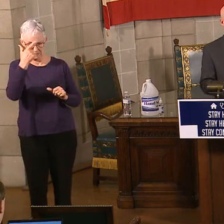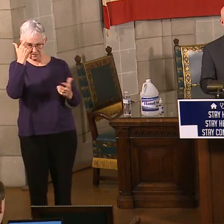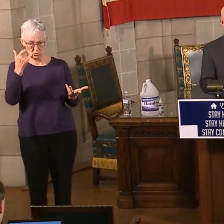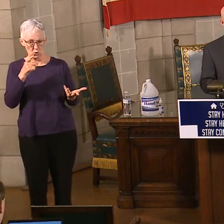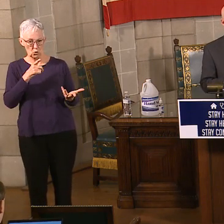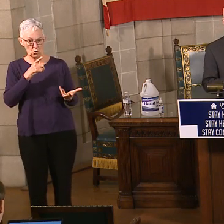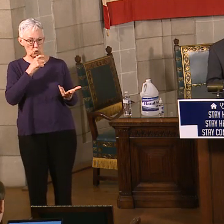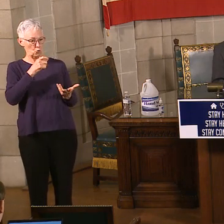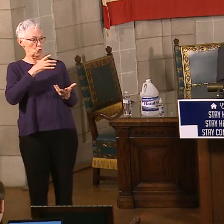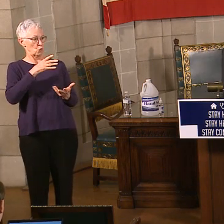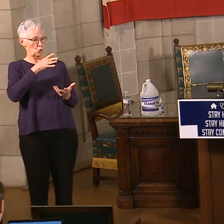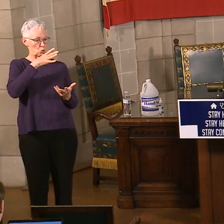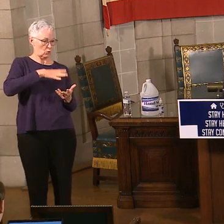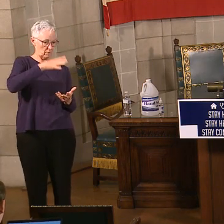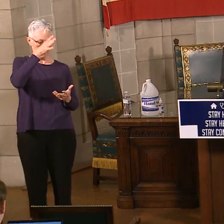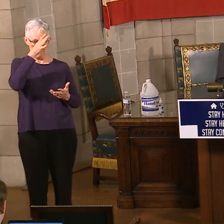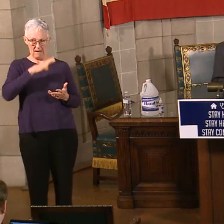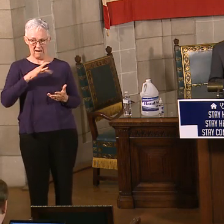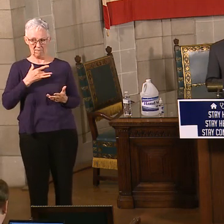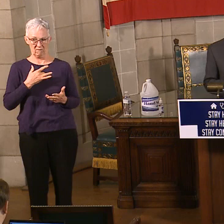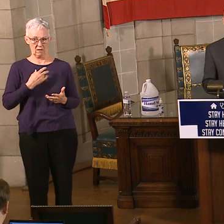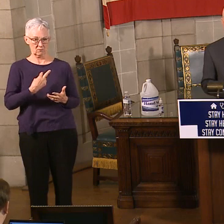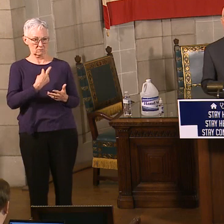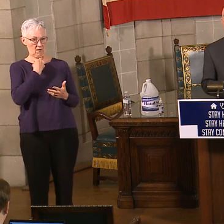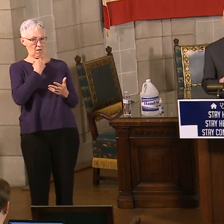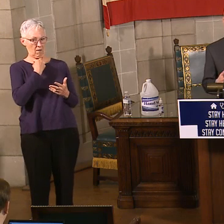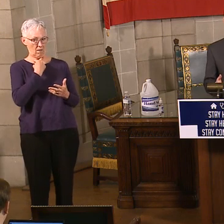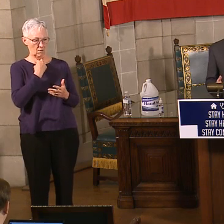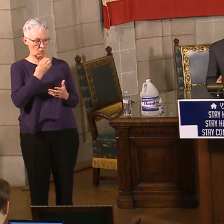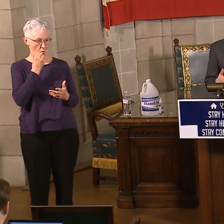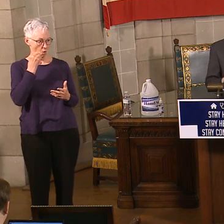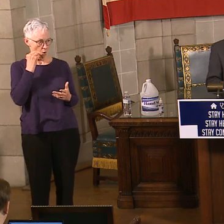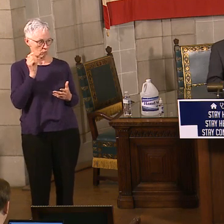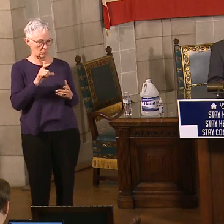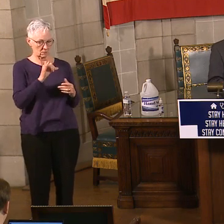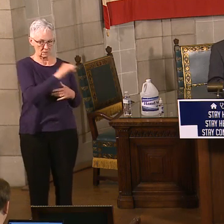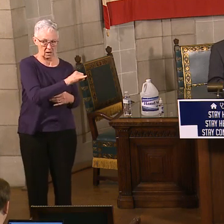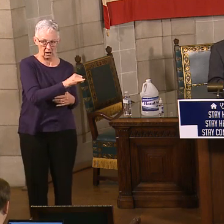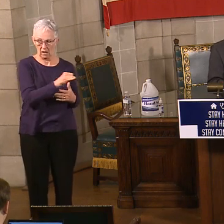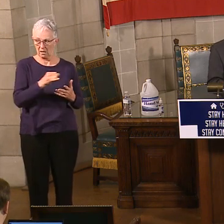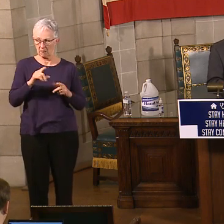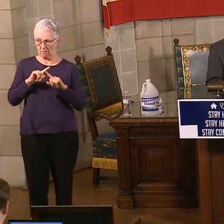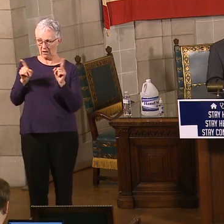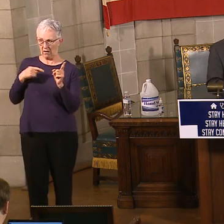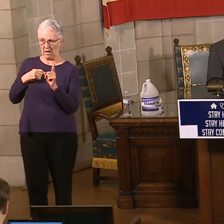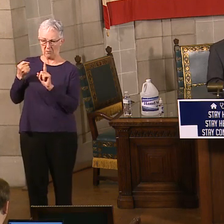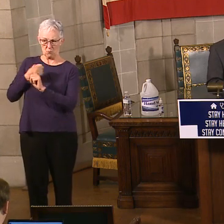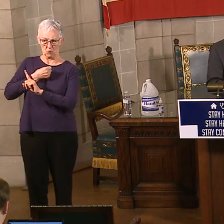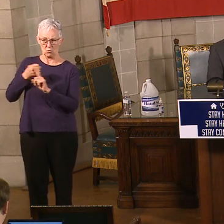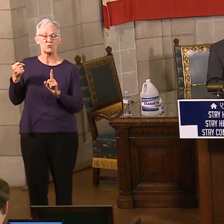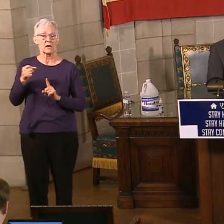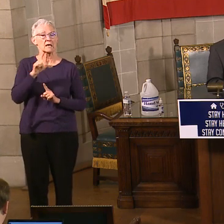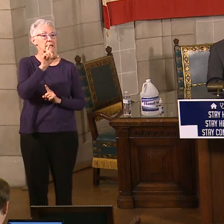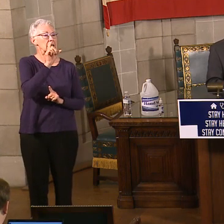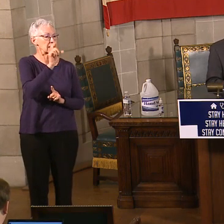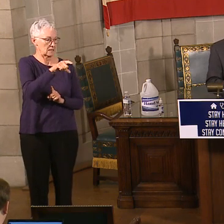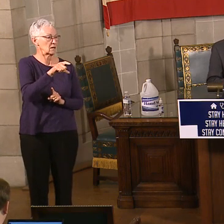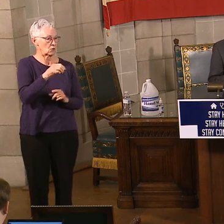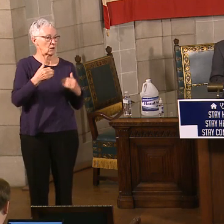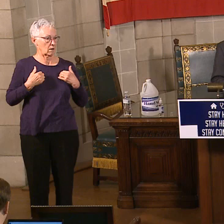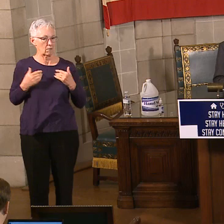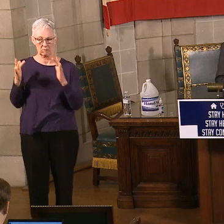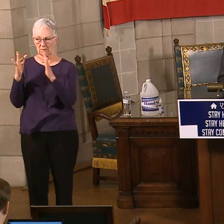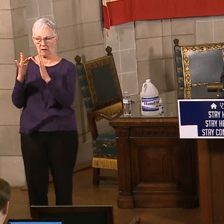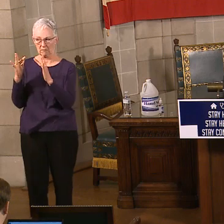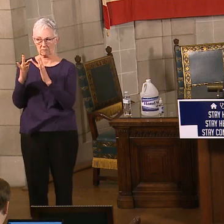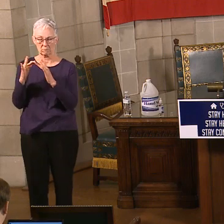more. Now, last week, we talked about some of the things with regard to mental health and where people can get those resources. So, for example, we talked about the